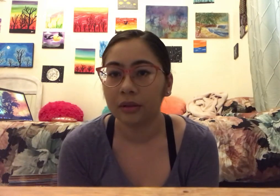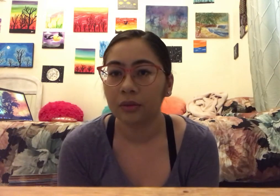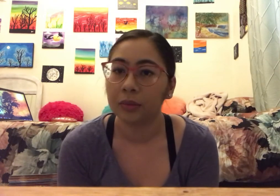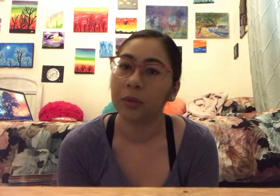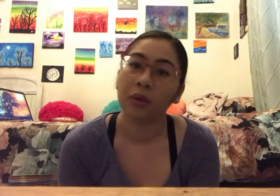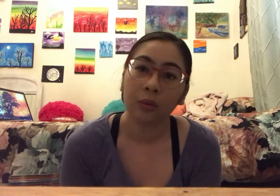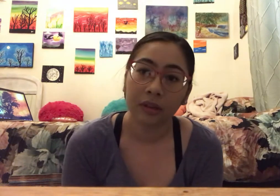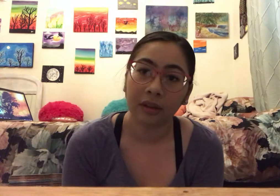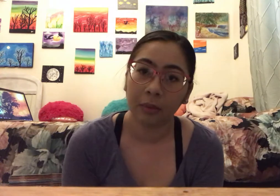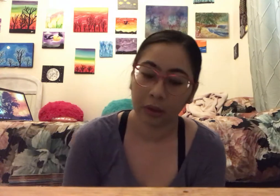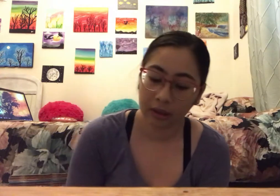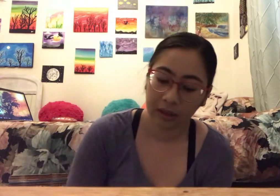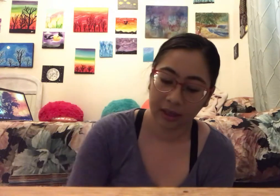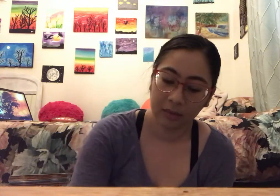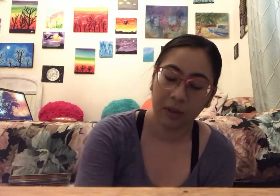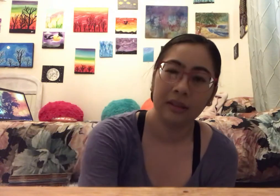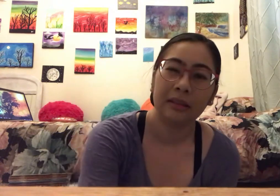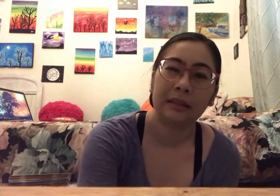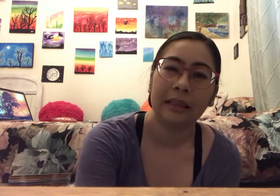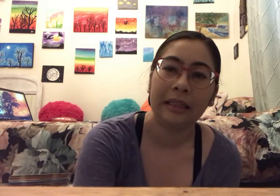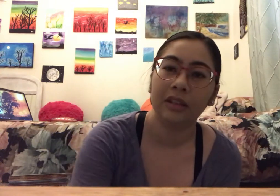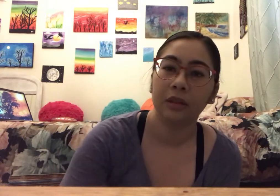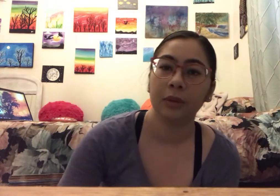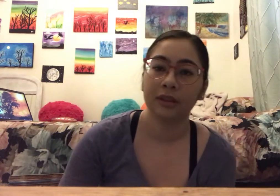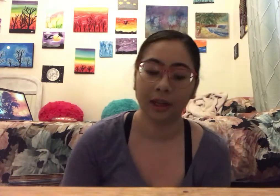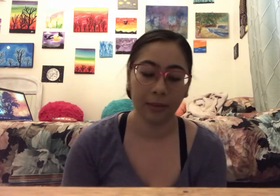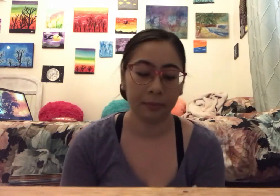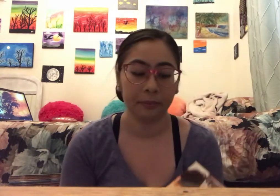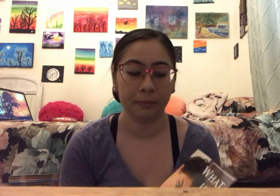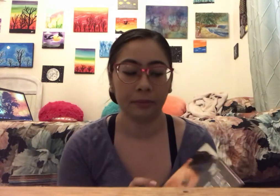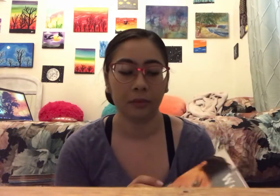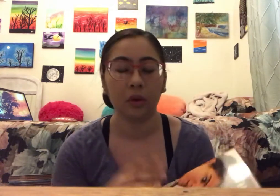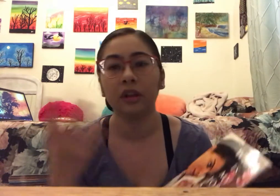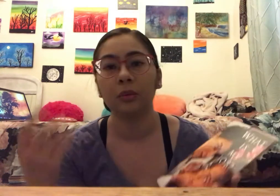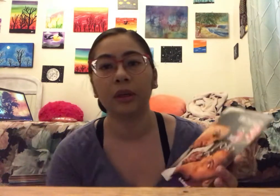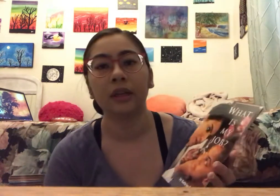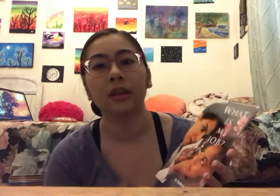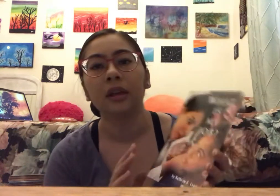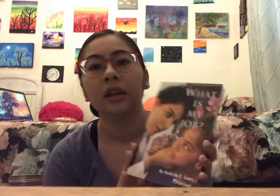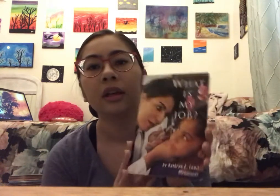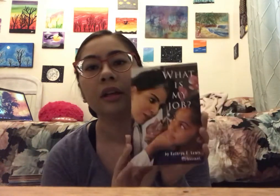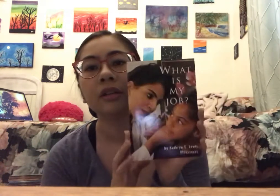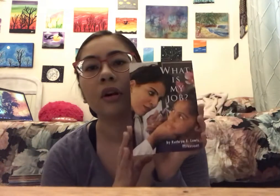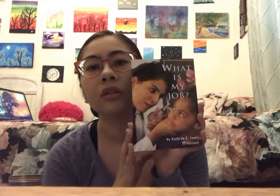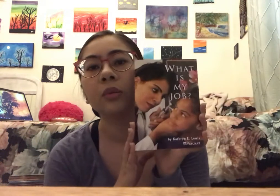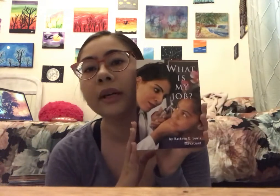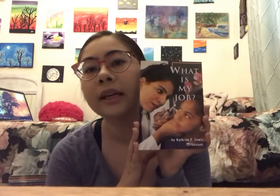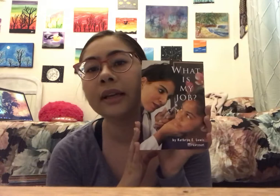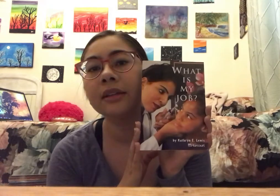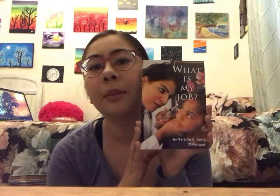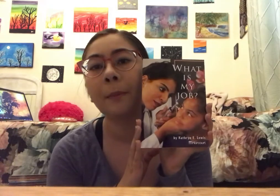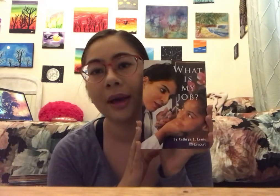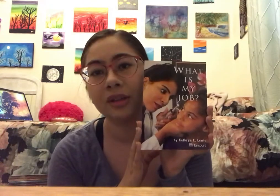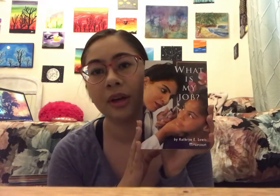from some of the words in the book. And I picked an easier book today, or this morning. It's called What is My Job?